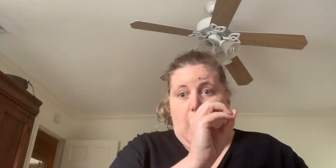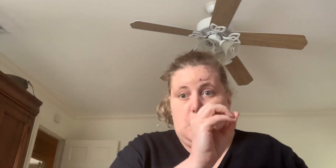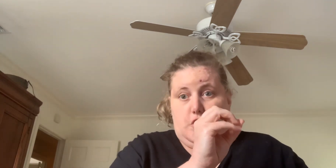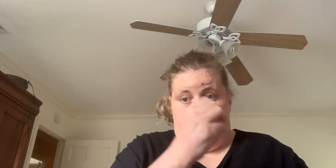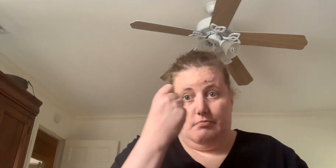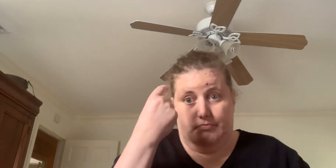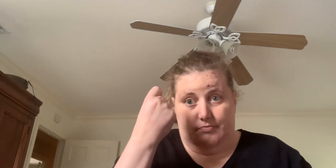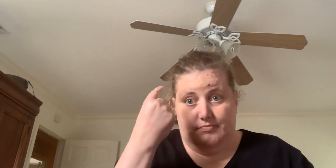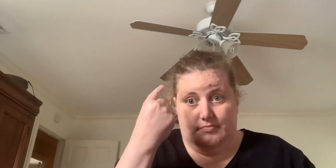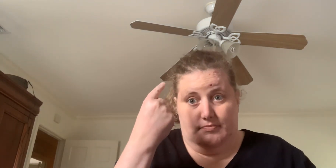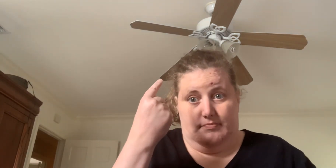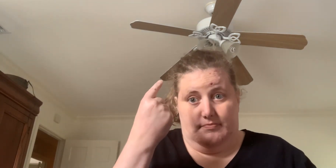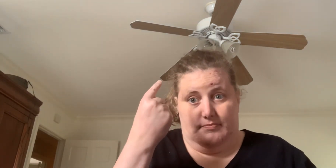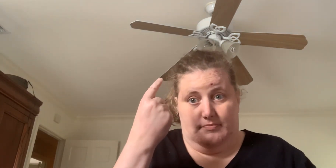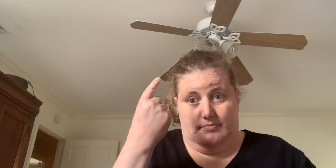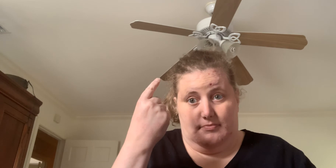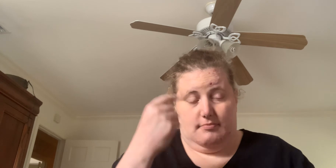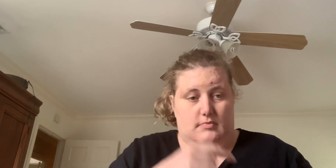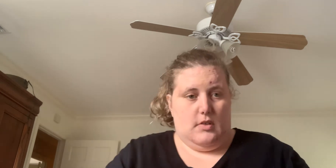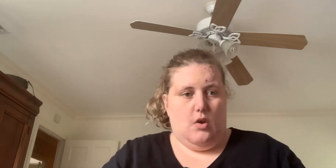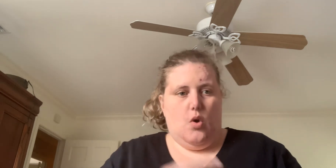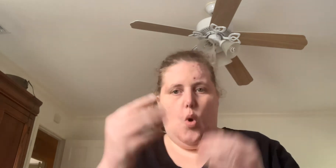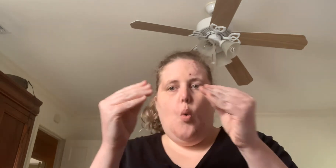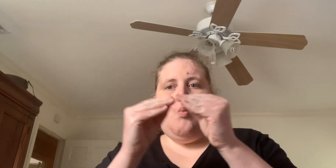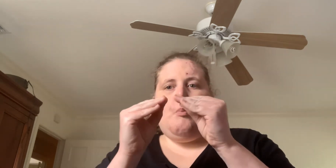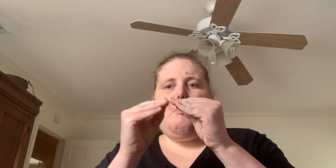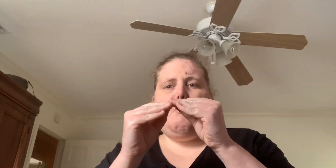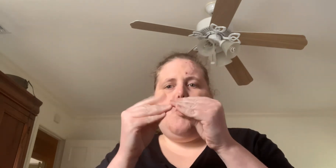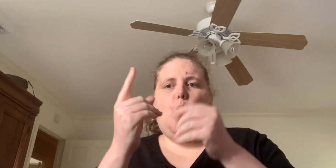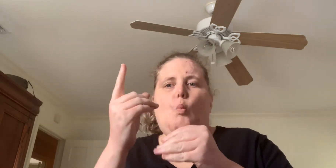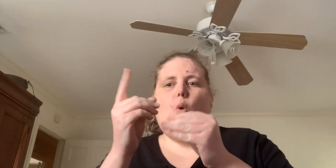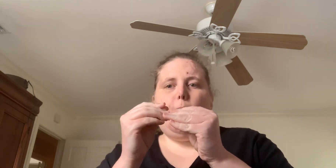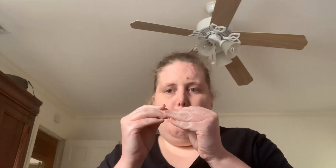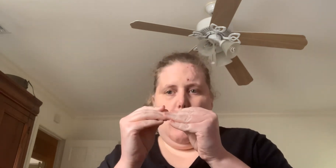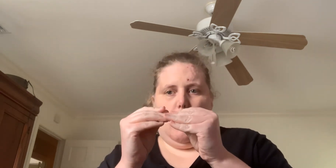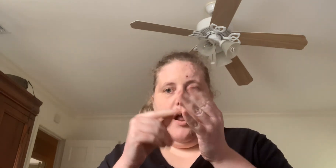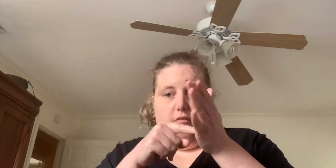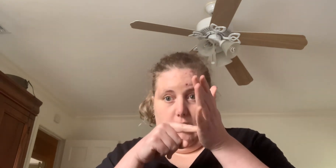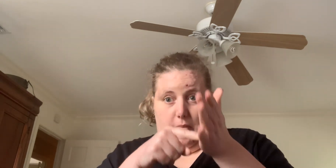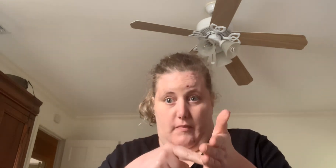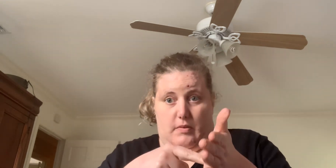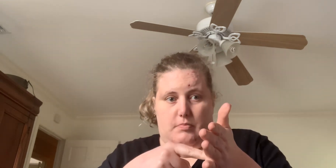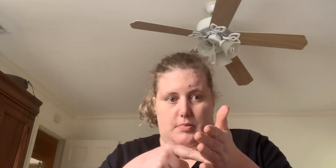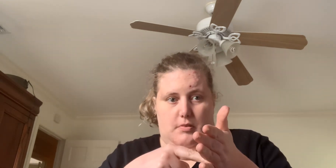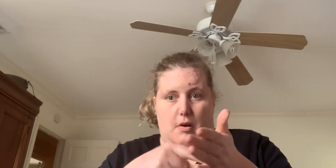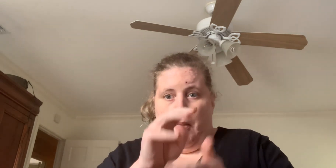And I'll do one more of just the simple mole-to-mole